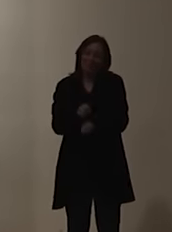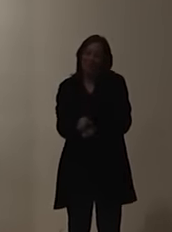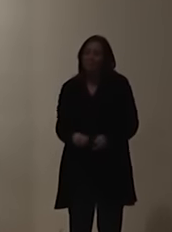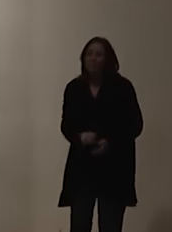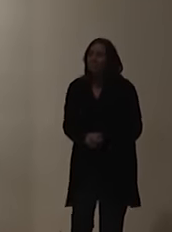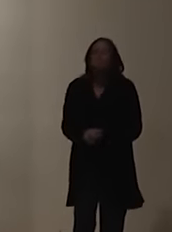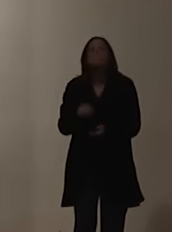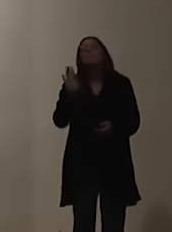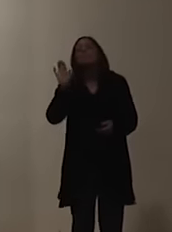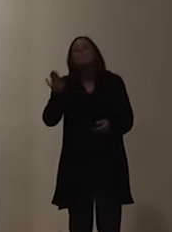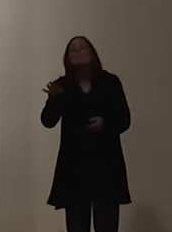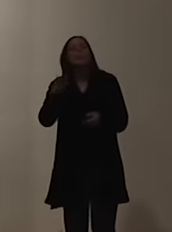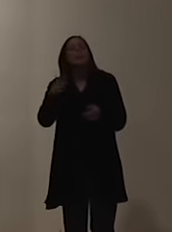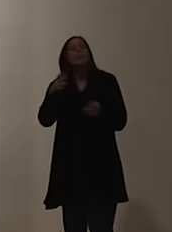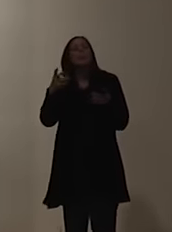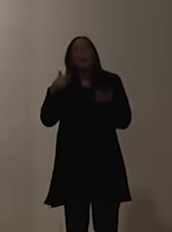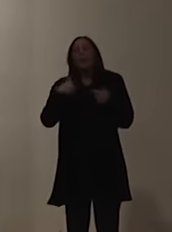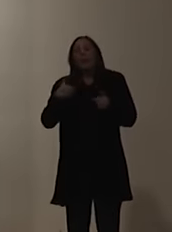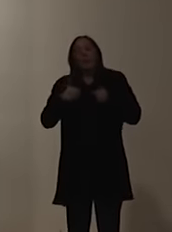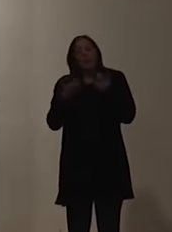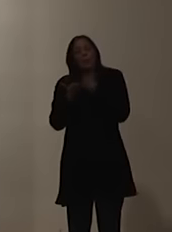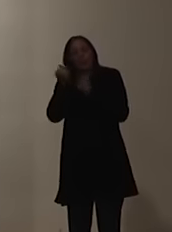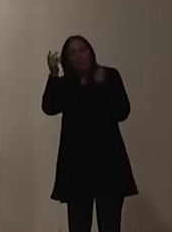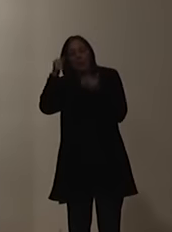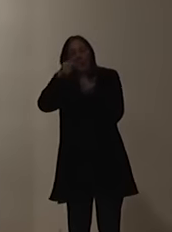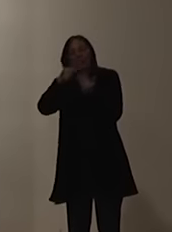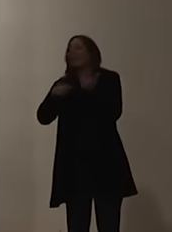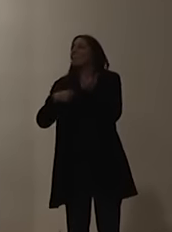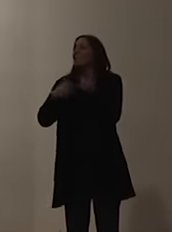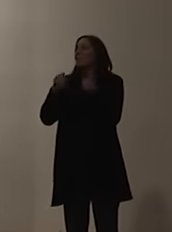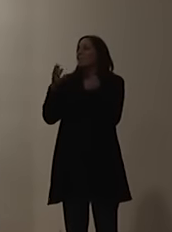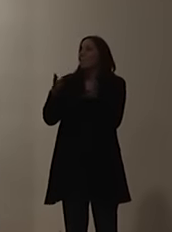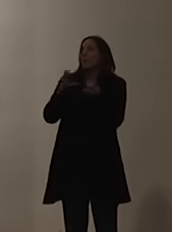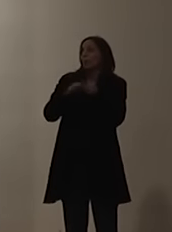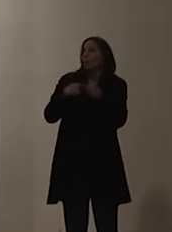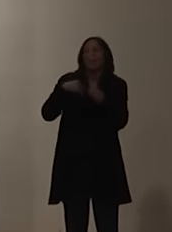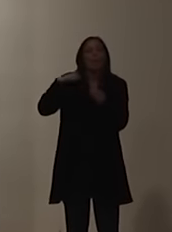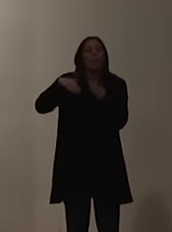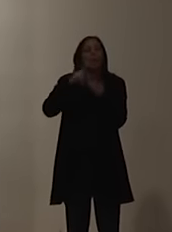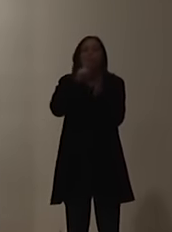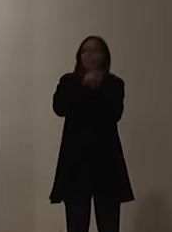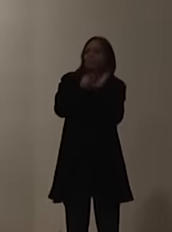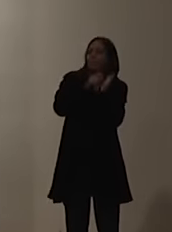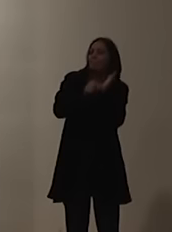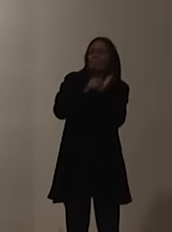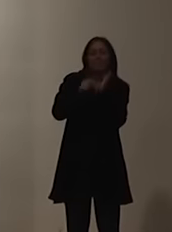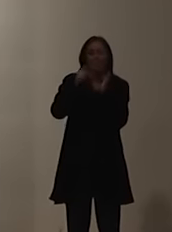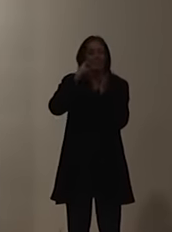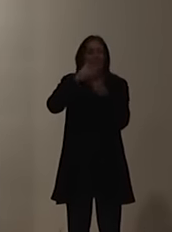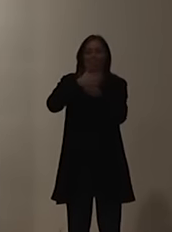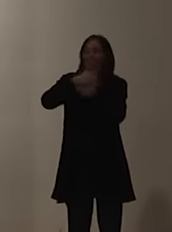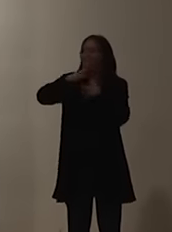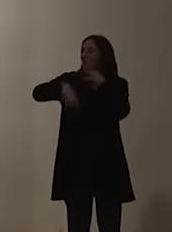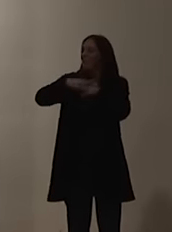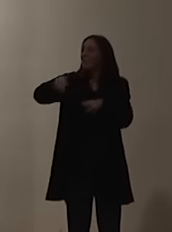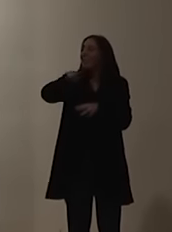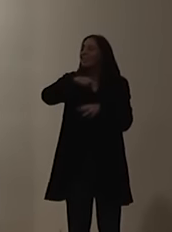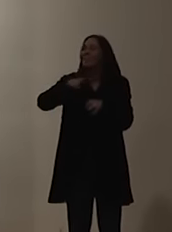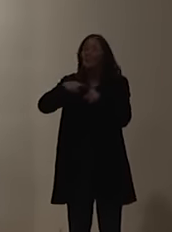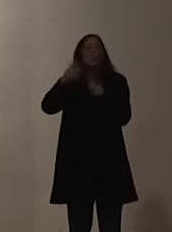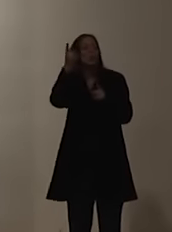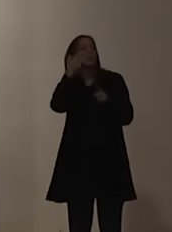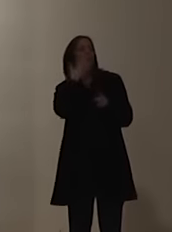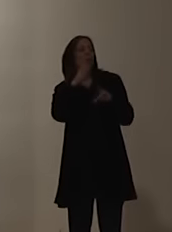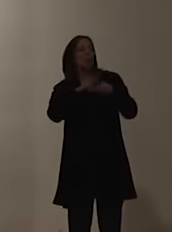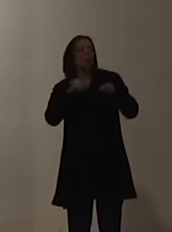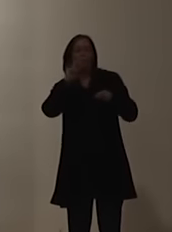not courted them. You know, I wanted to be in West Africa. Here's a good story for BU students. You know, sometimes people say to me, and it's been asked before, you know,